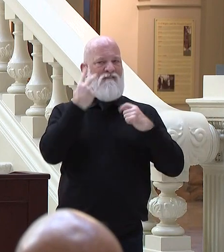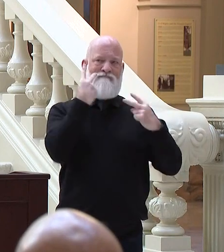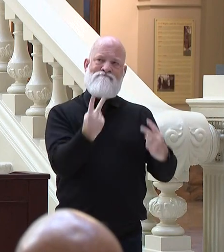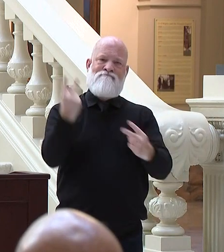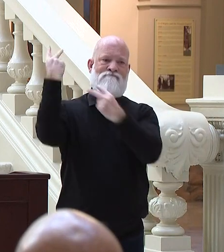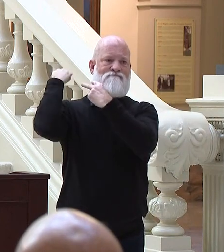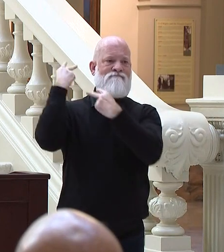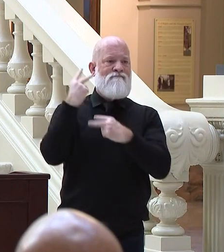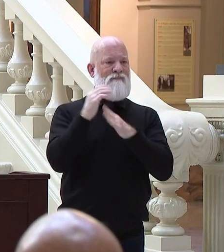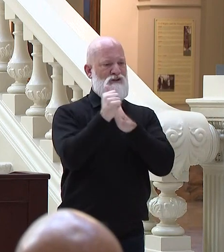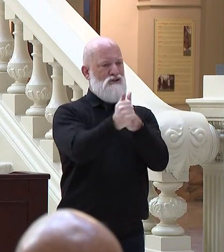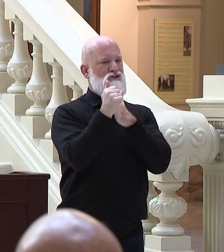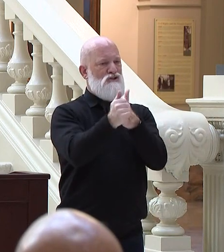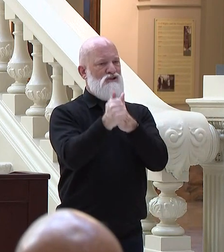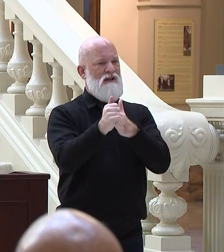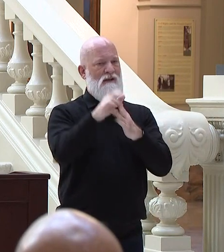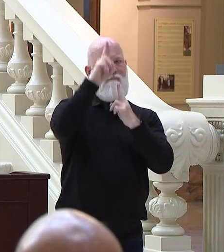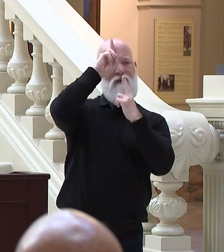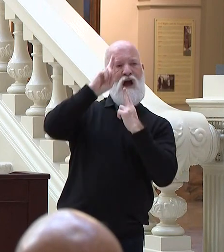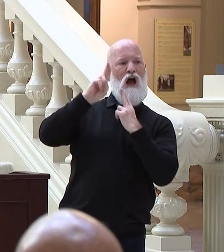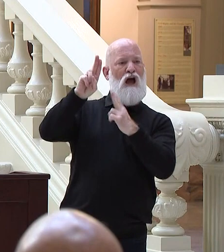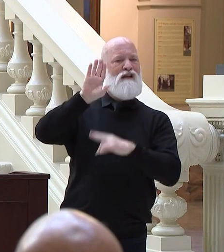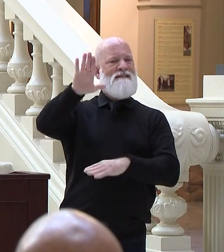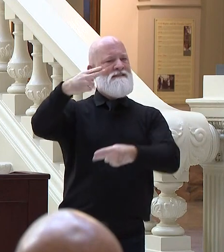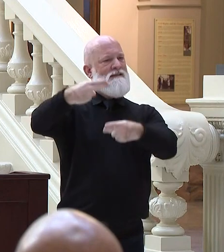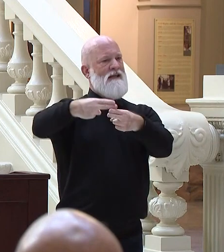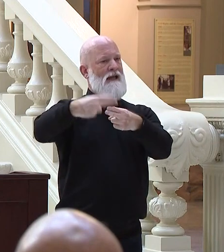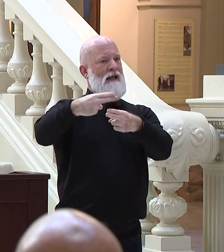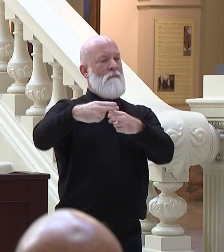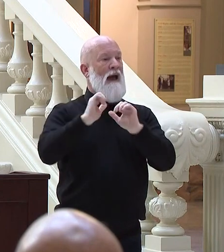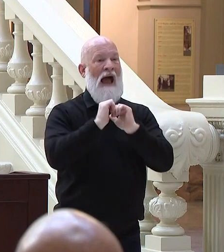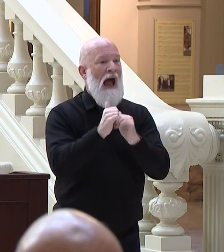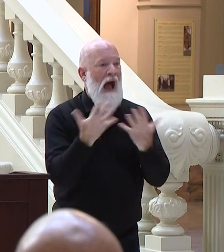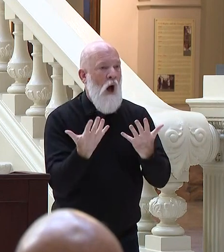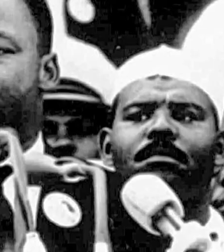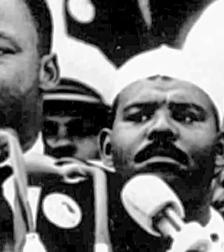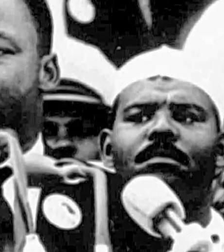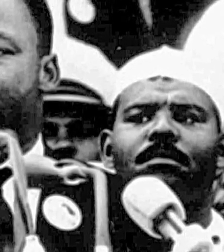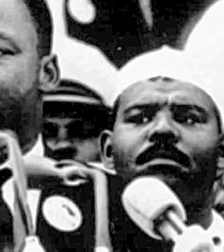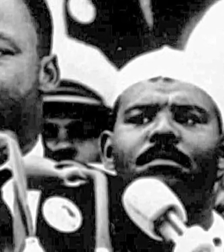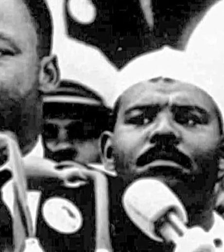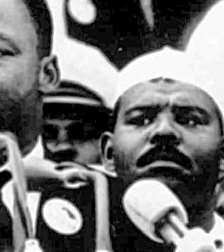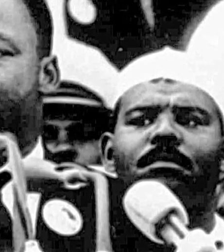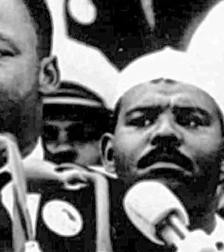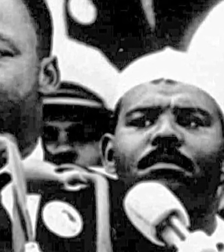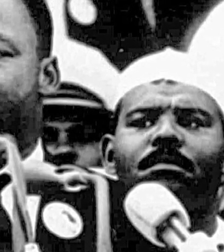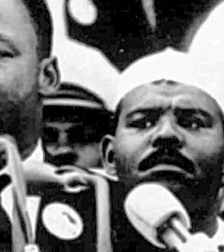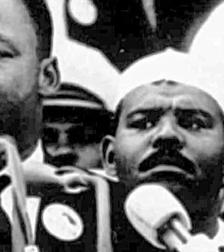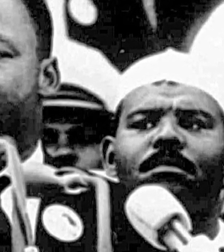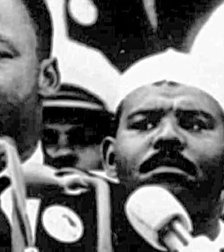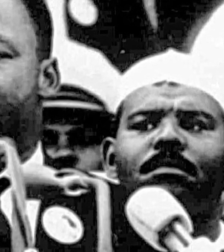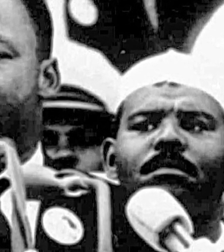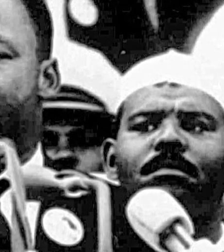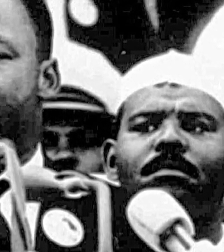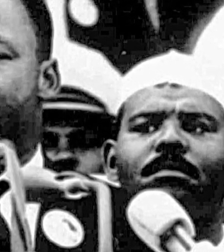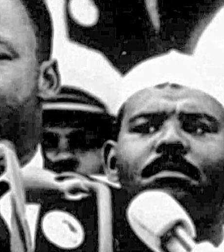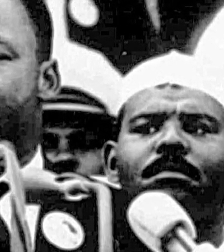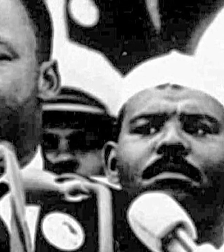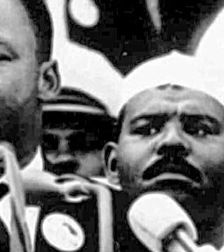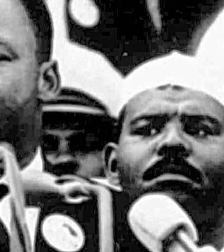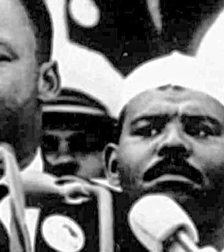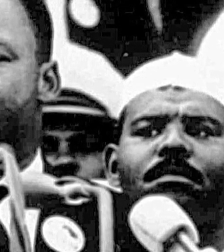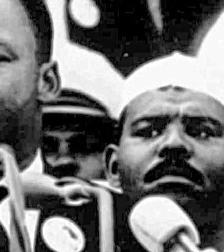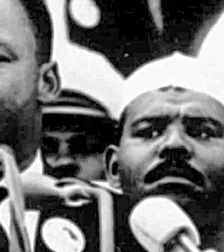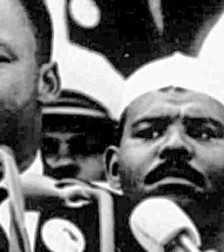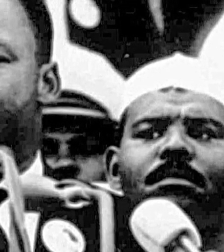by engaging in acts of compassion toward our fellow citizens. Dr. King's birthday is actually today.